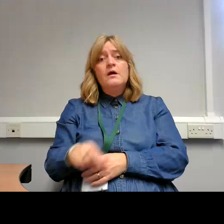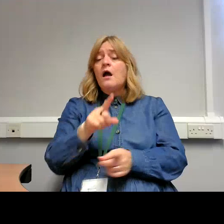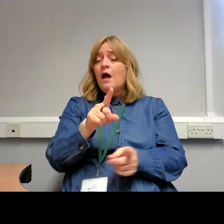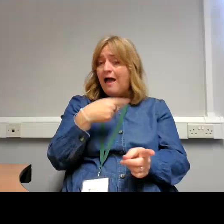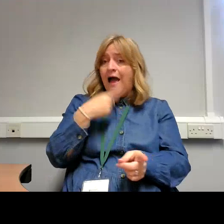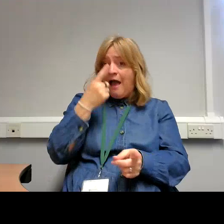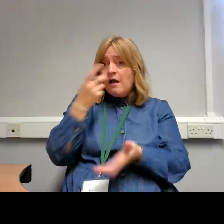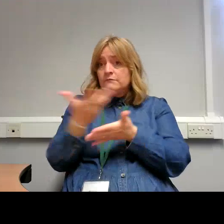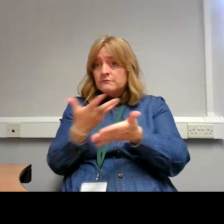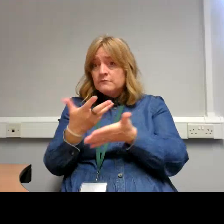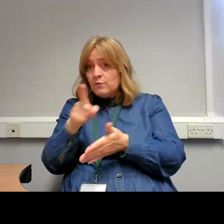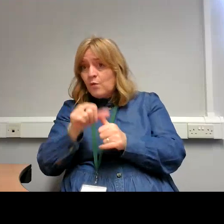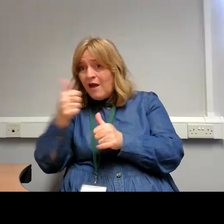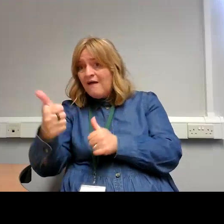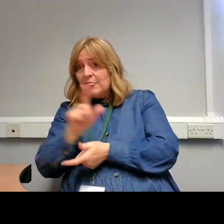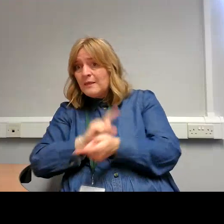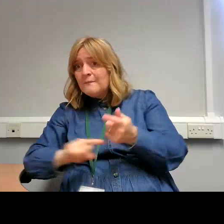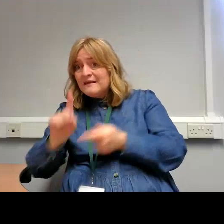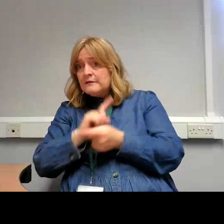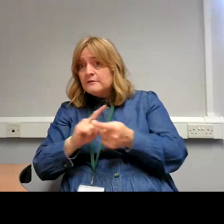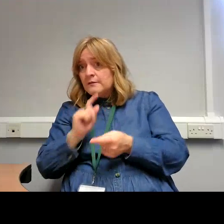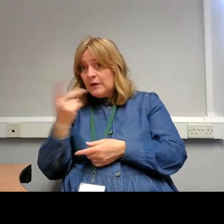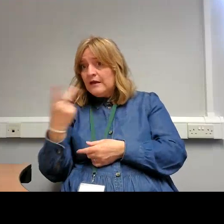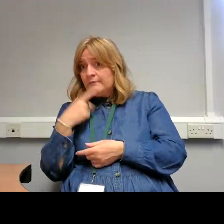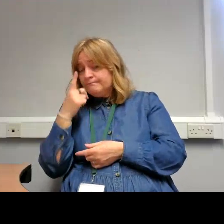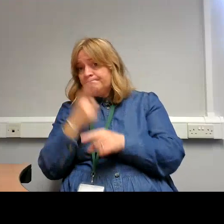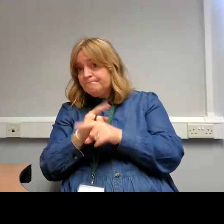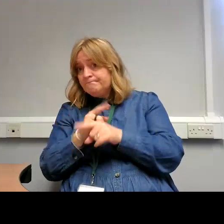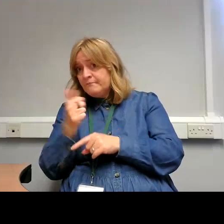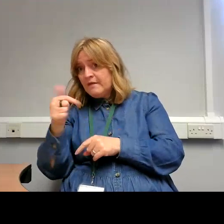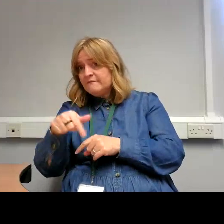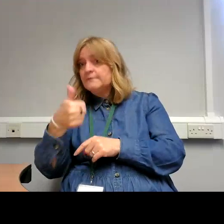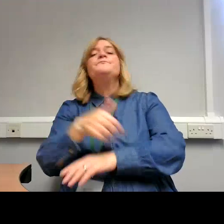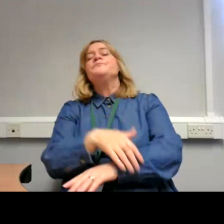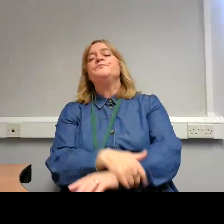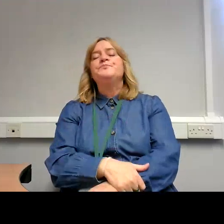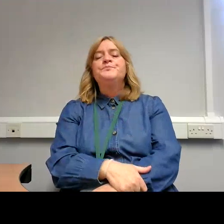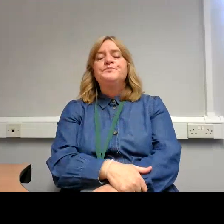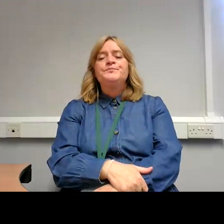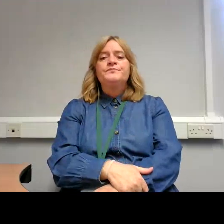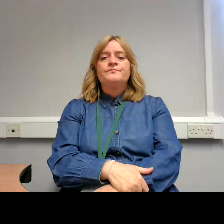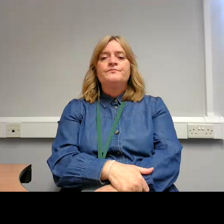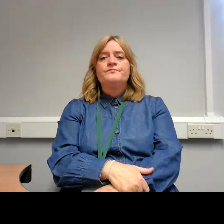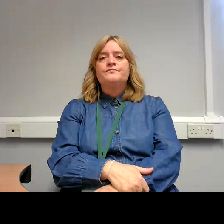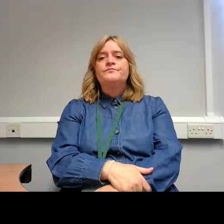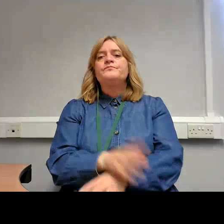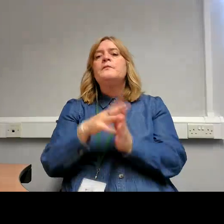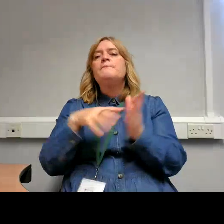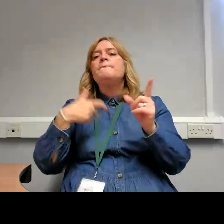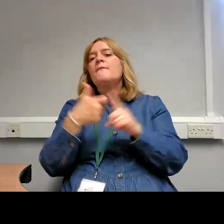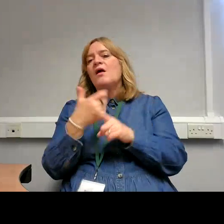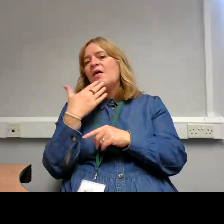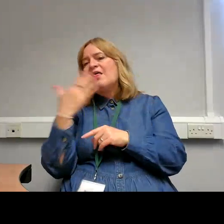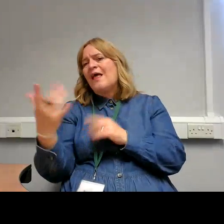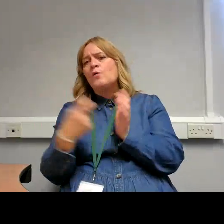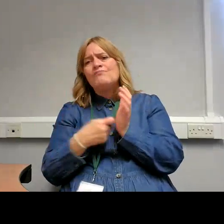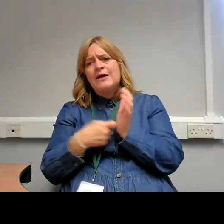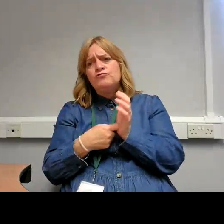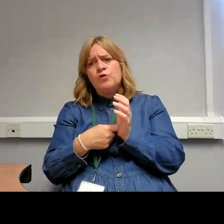we'll see whether there could be some messaging. Thank you. No problem. Rachel, thank you for that. And you weren't